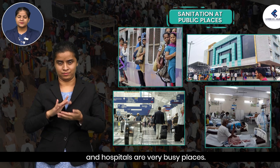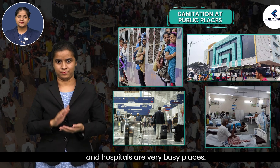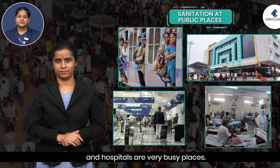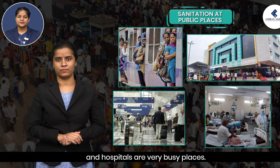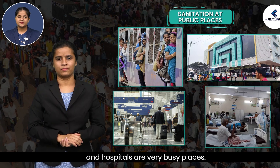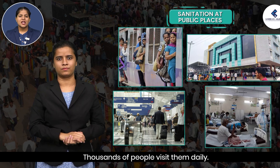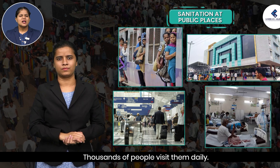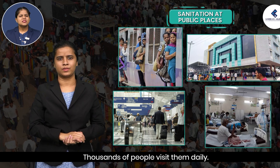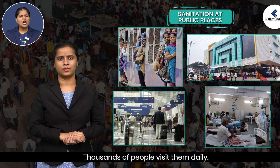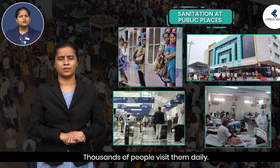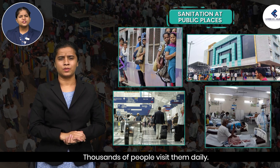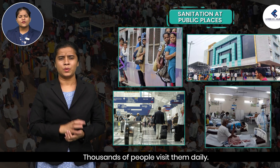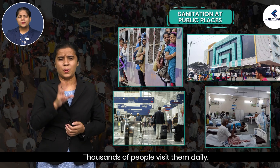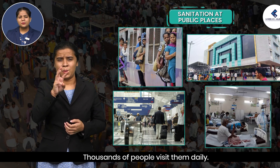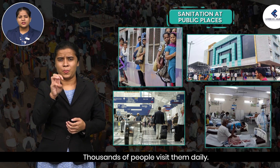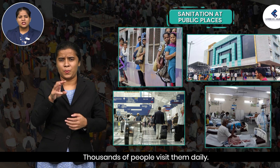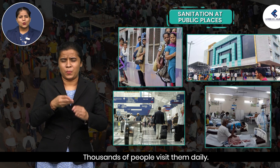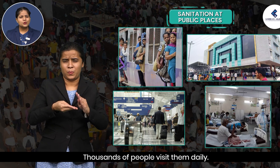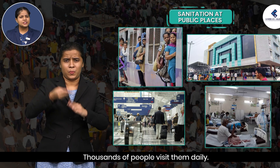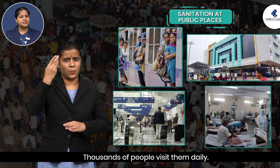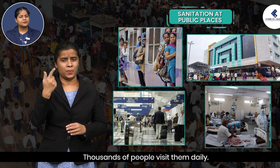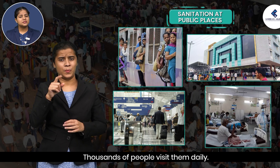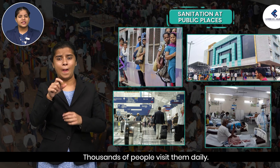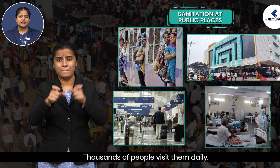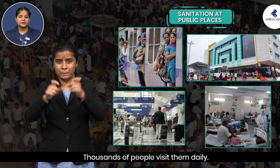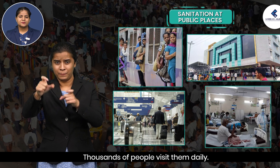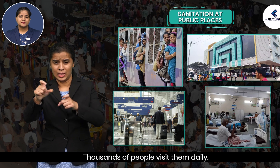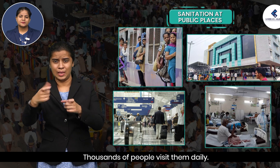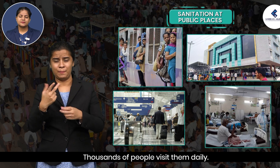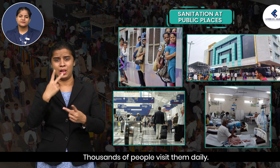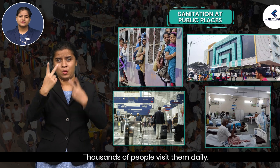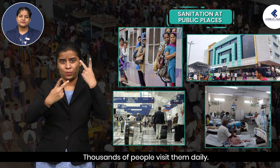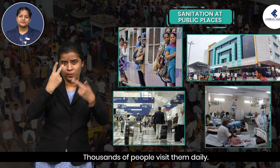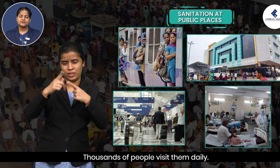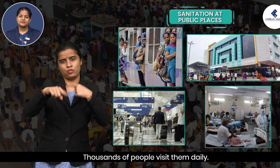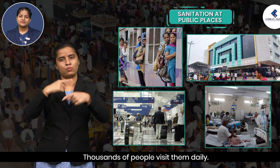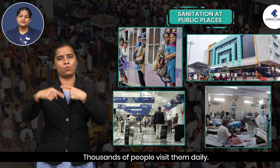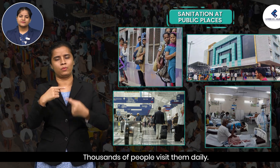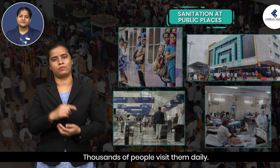places. Thousands of people visit them daily.